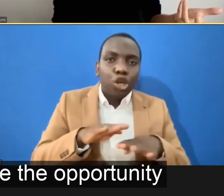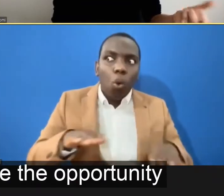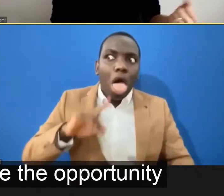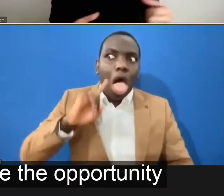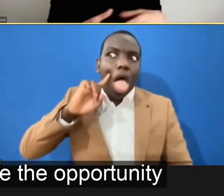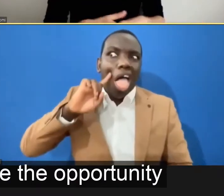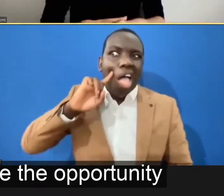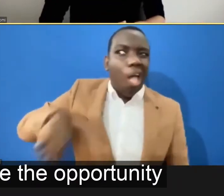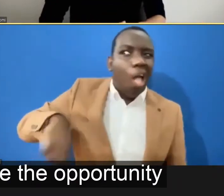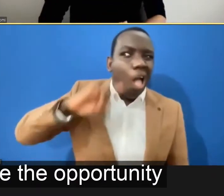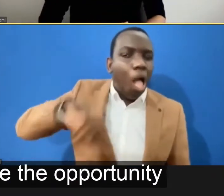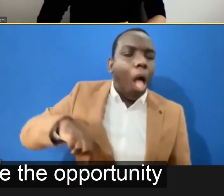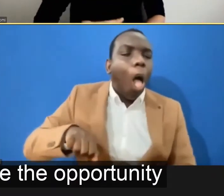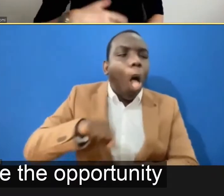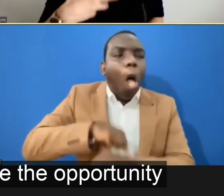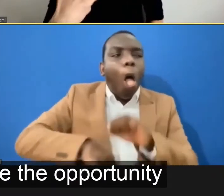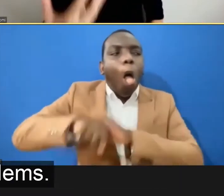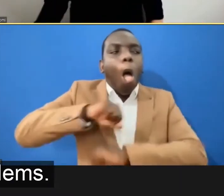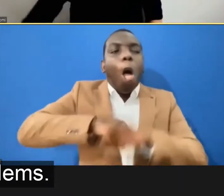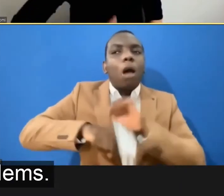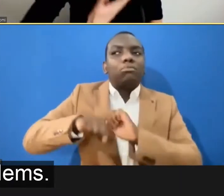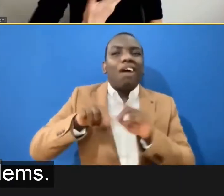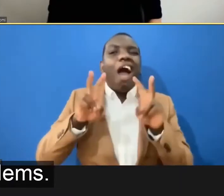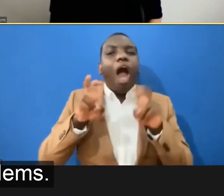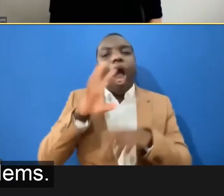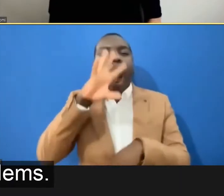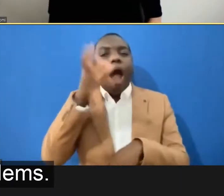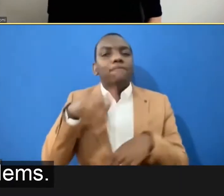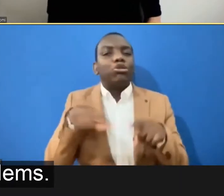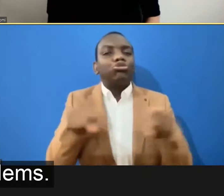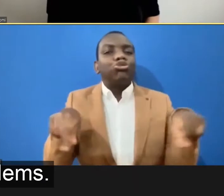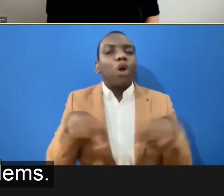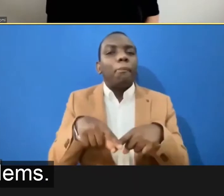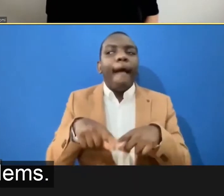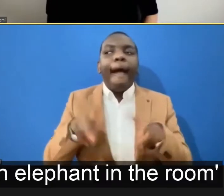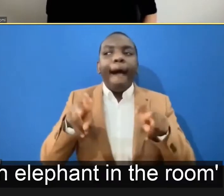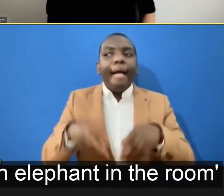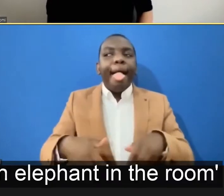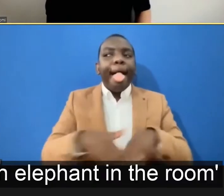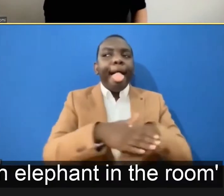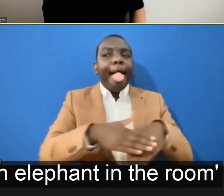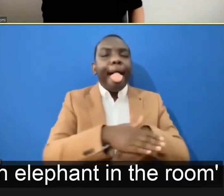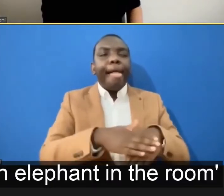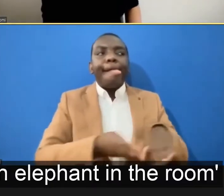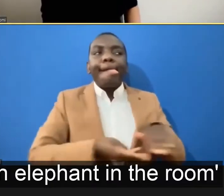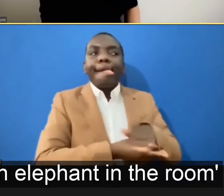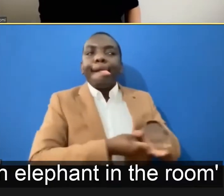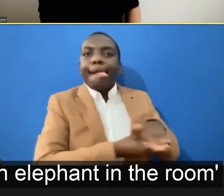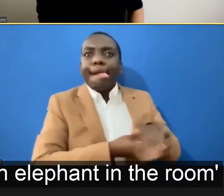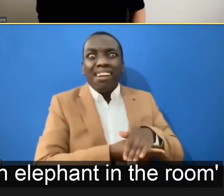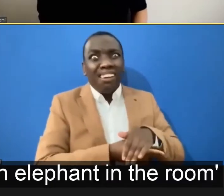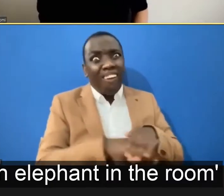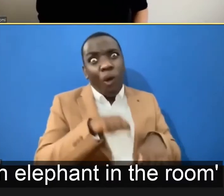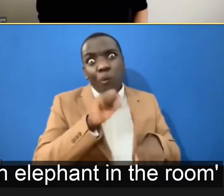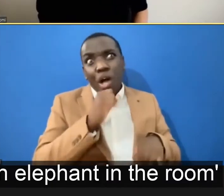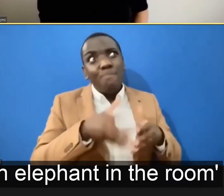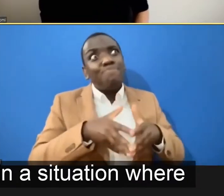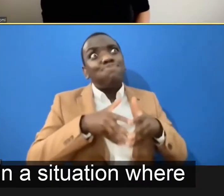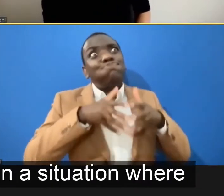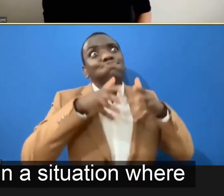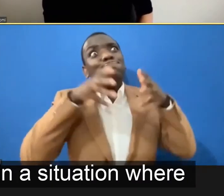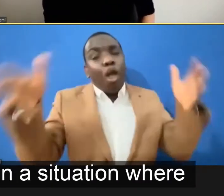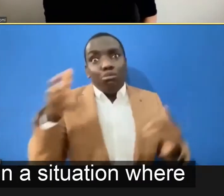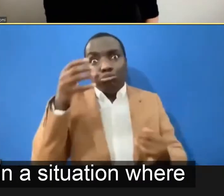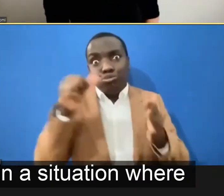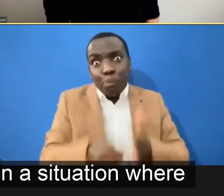And then we have that opportunity to resolve problems. There is the saying of there's an elephant in the room, and we don't ever want